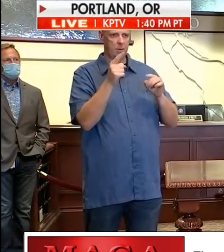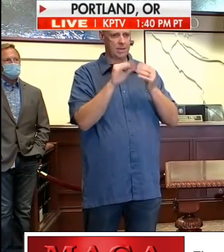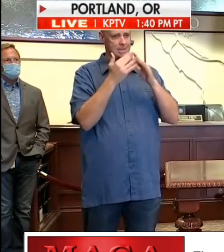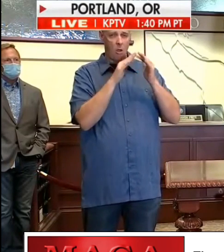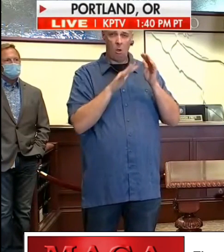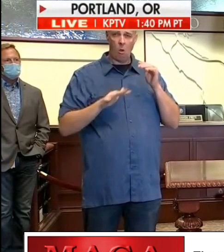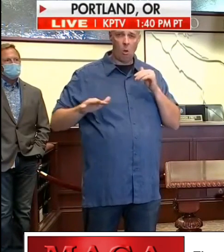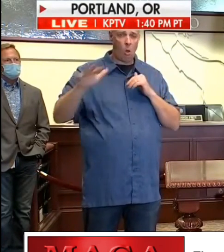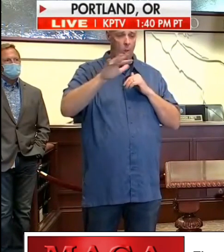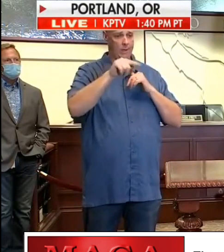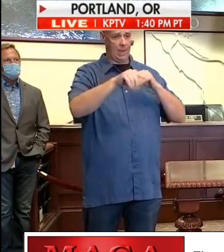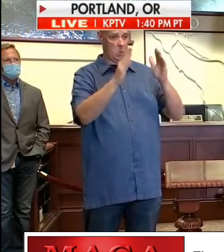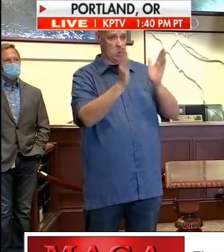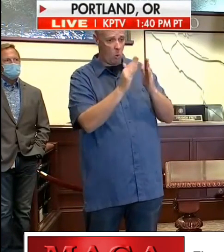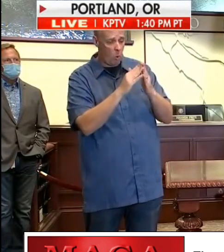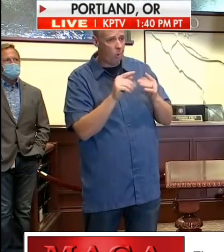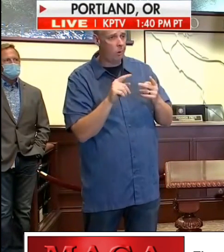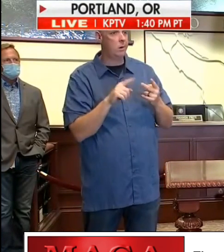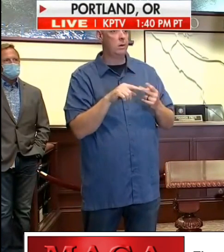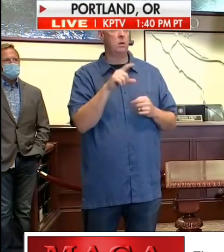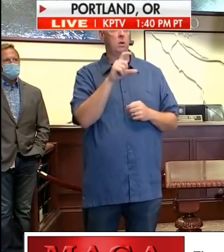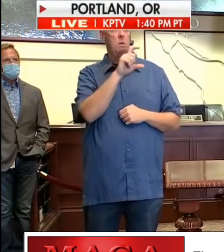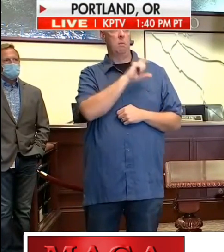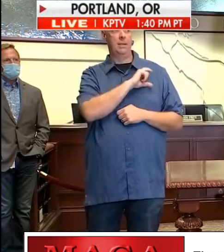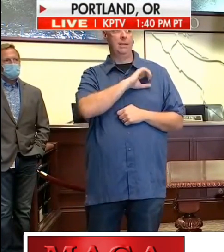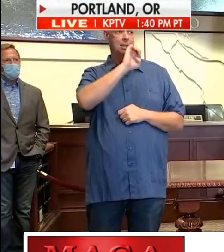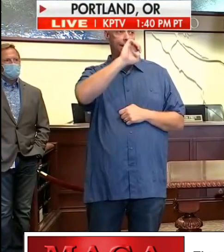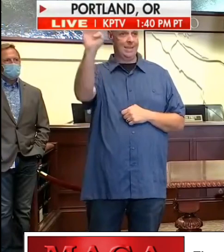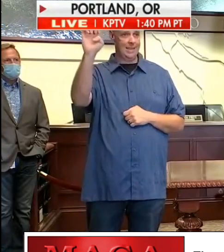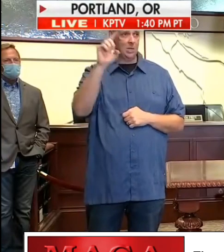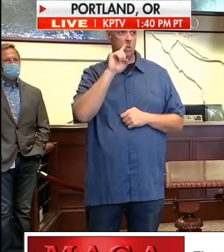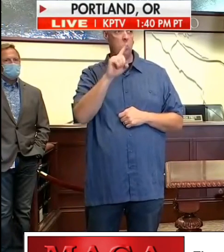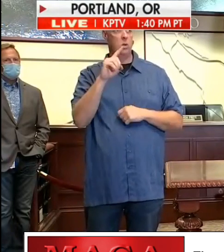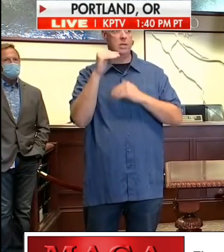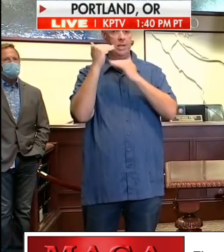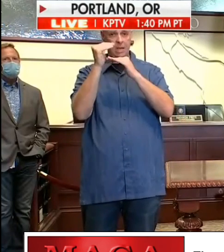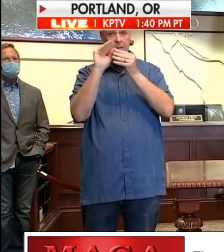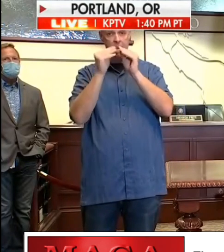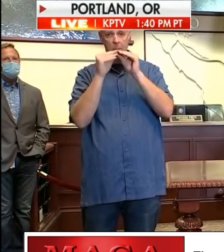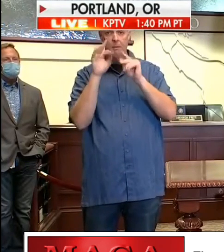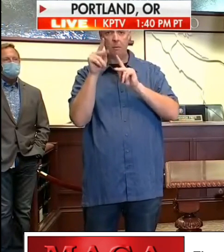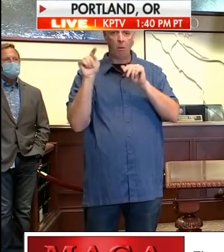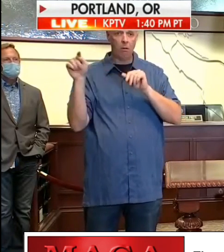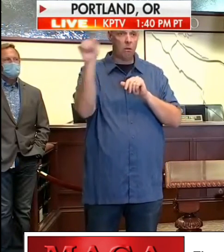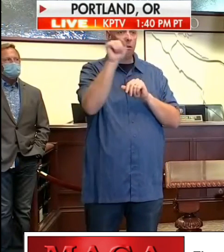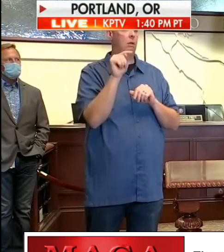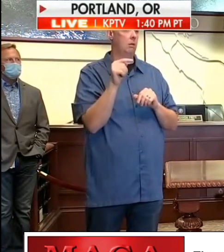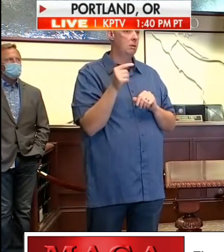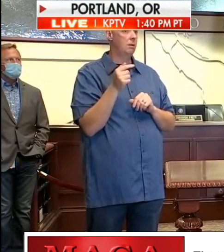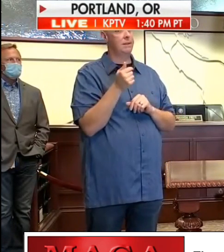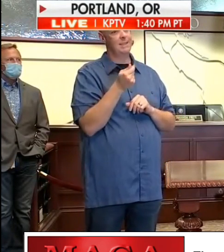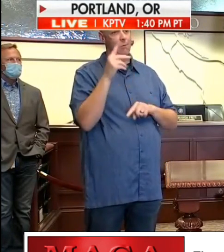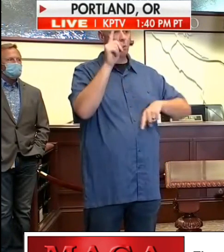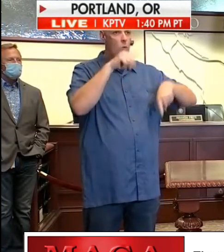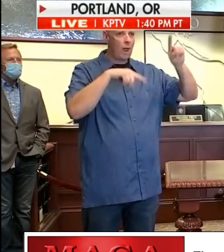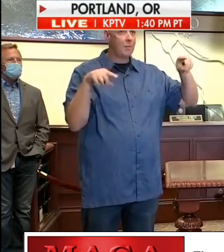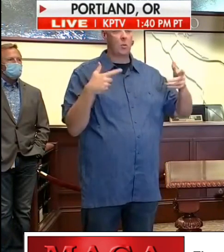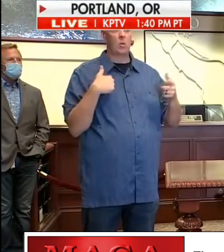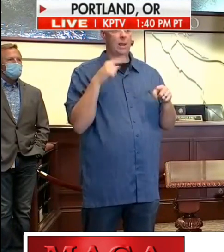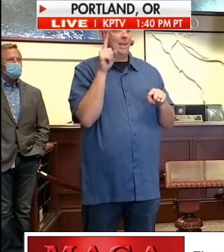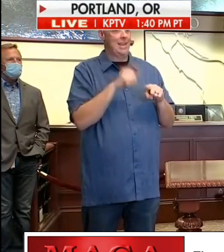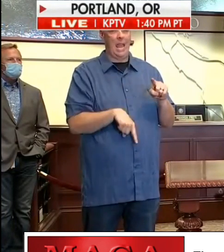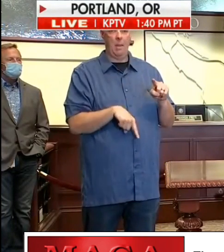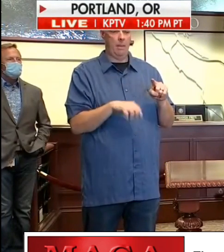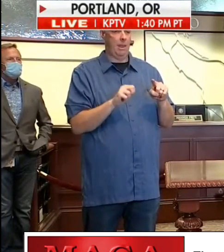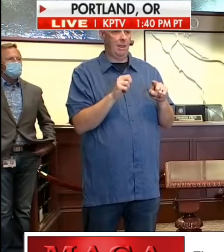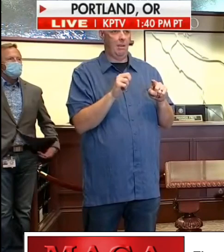city, the downtown core, our police precincts, our union offices, and several, random places. So we can't be